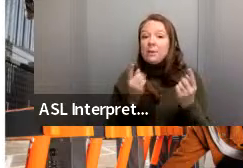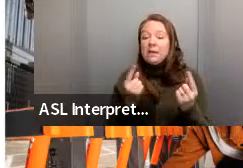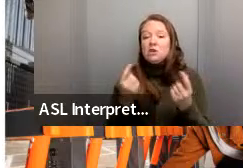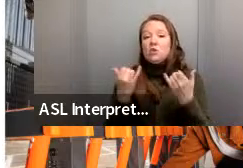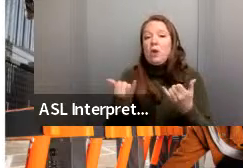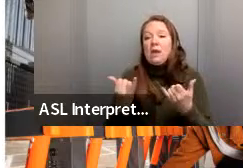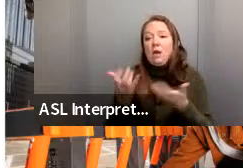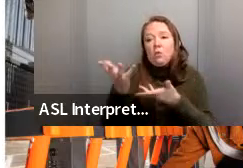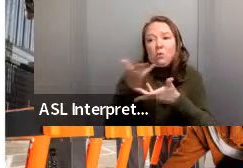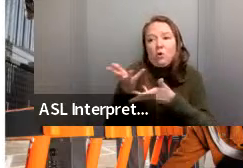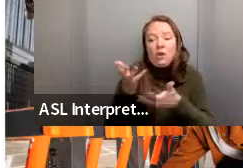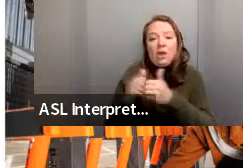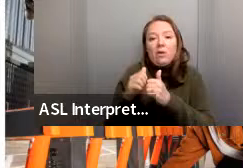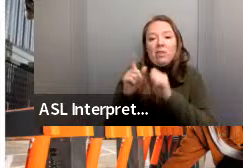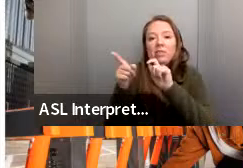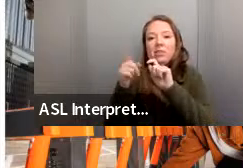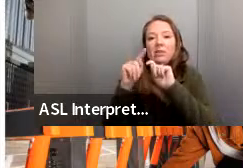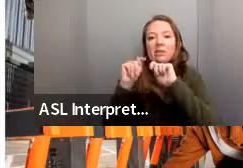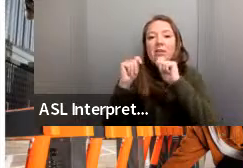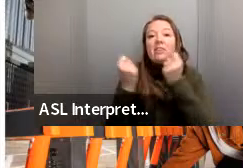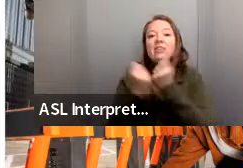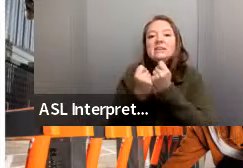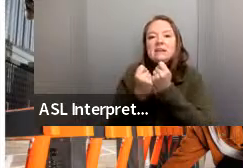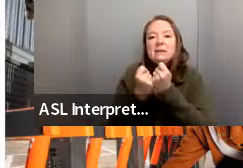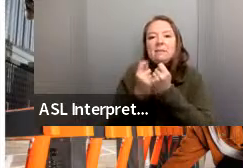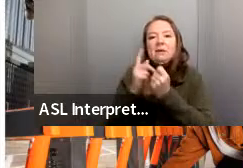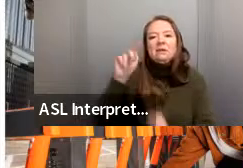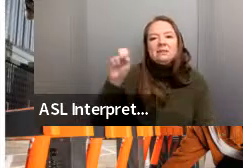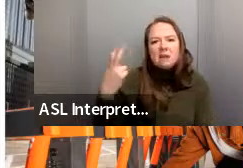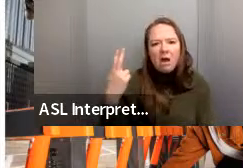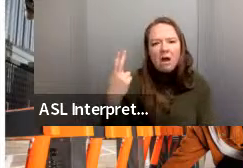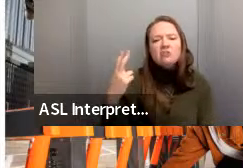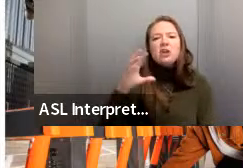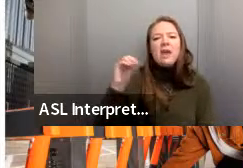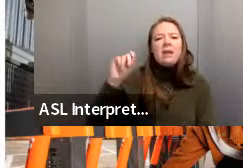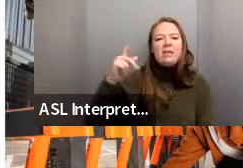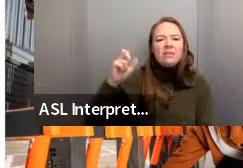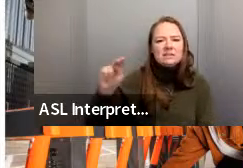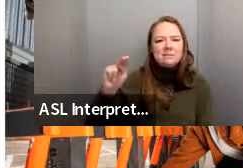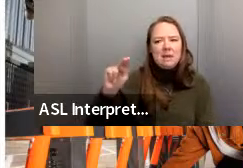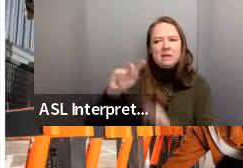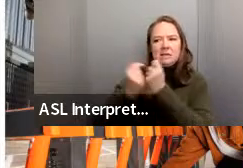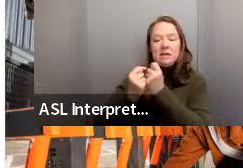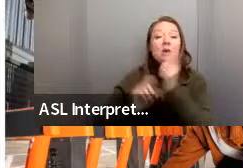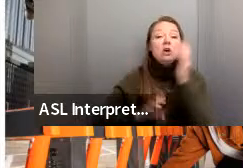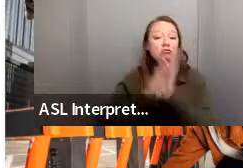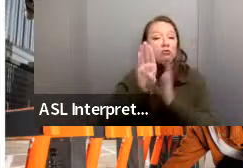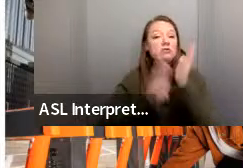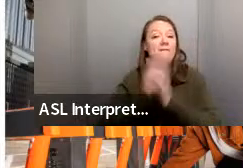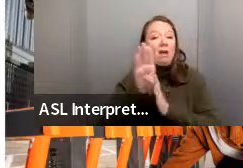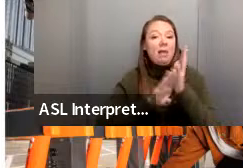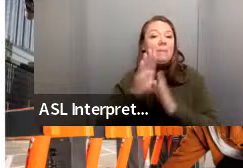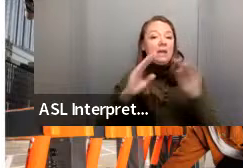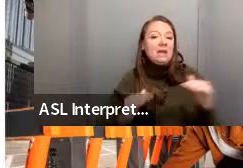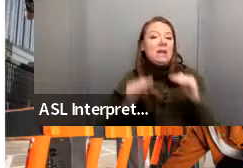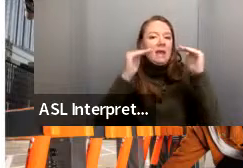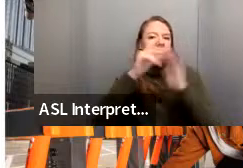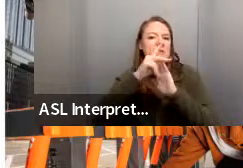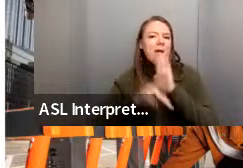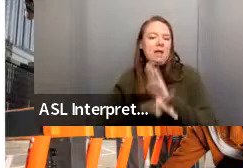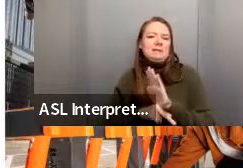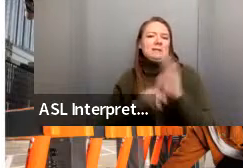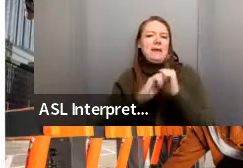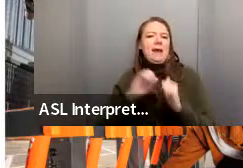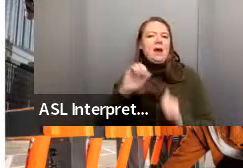with the team over at Tosh, Innovate, and the SPIN team to develop an enhanced policy for how SPIN can go about